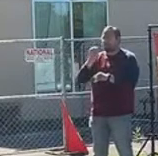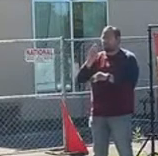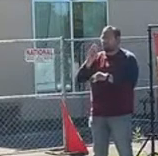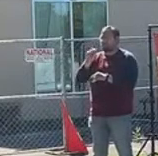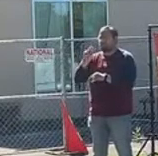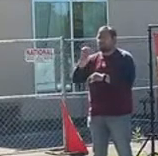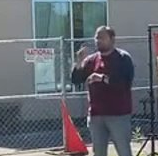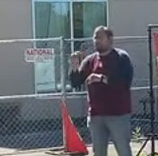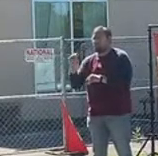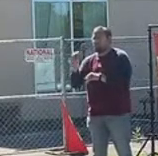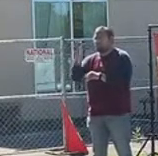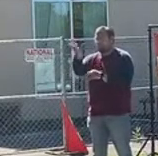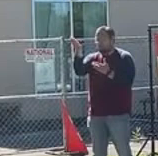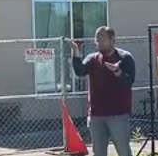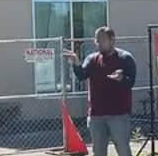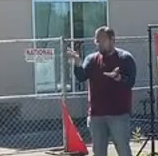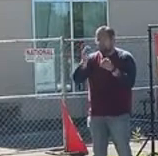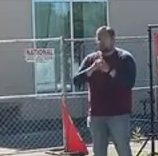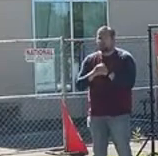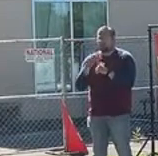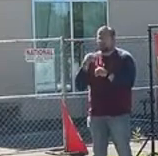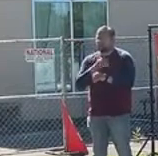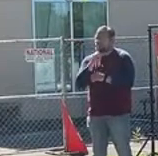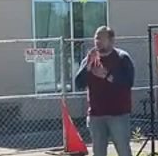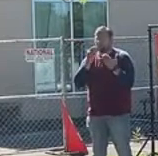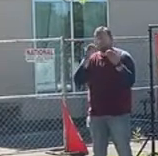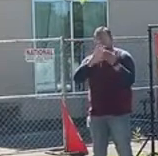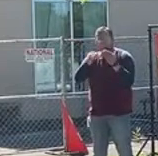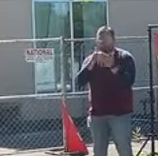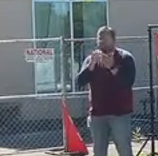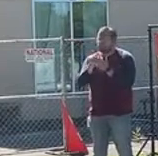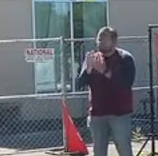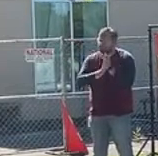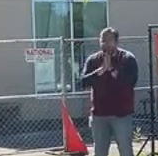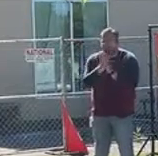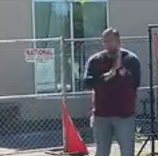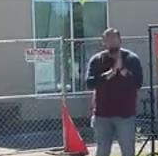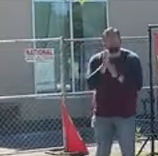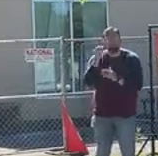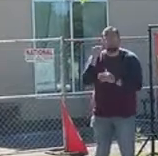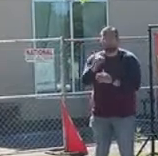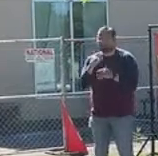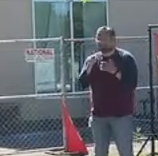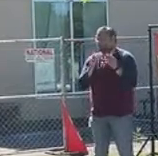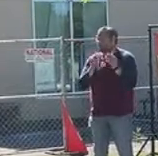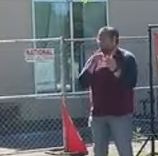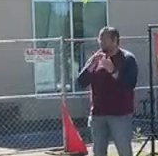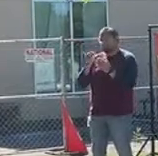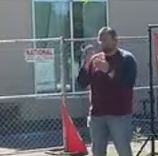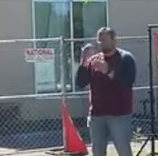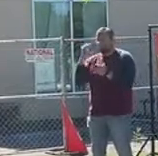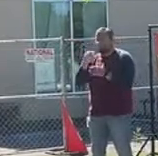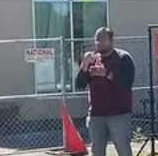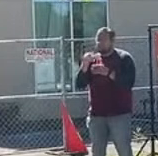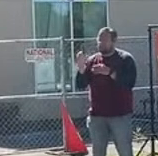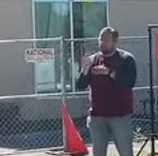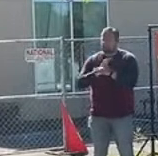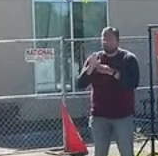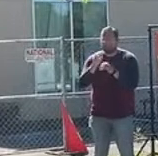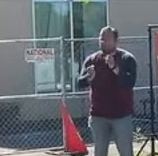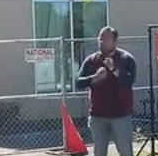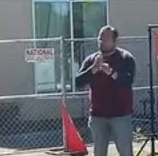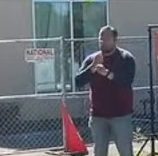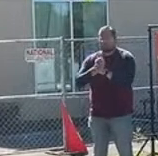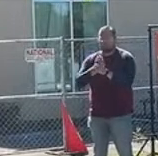right. Nice. We really appreciate all the diligence. This is, as mentioned before, this is the busiest year in